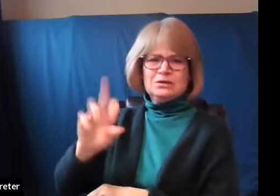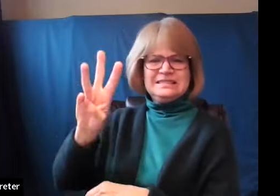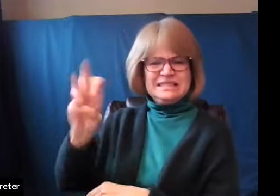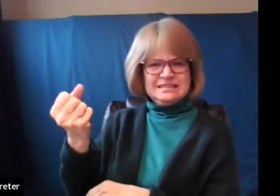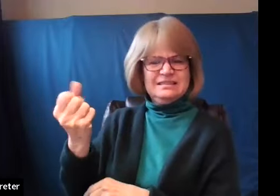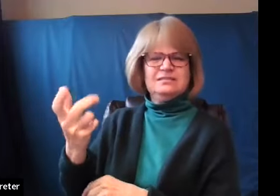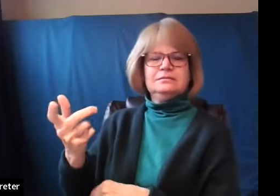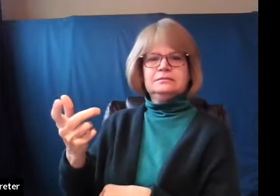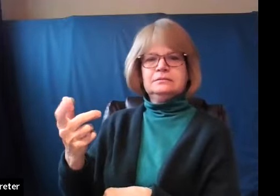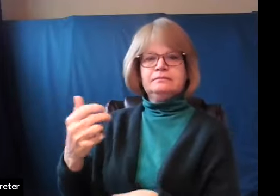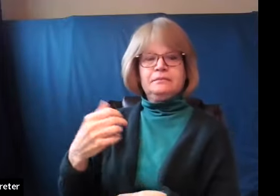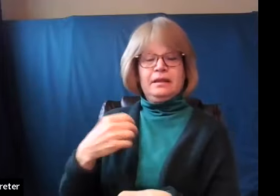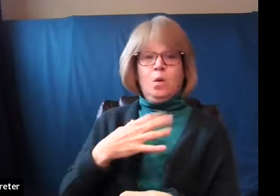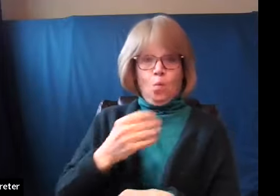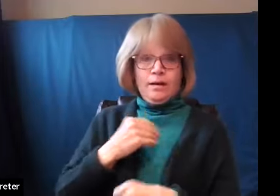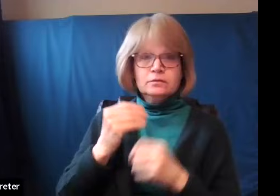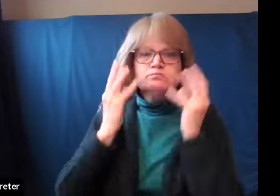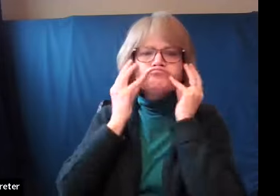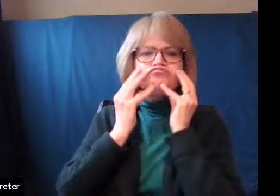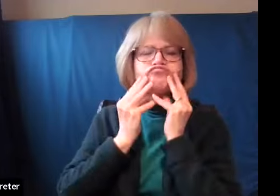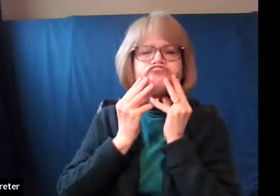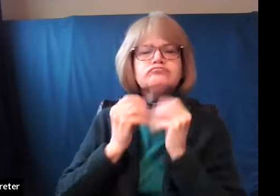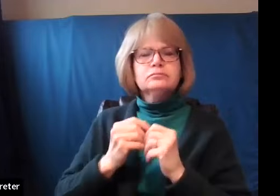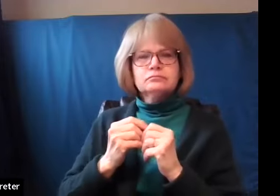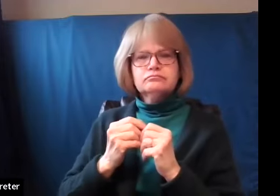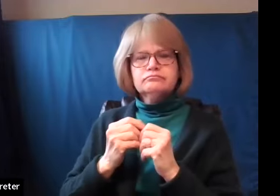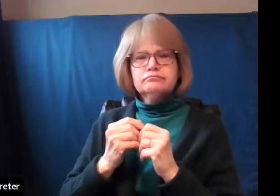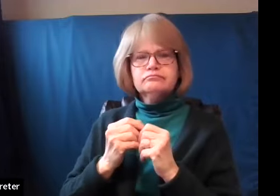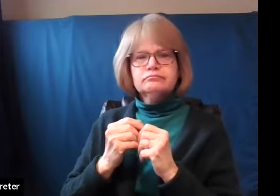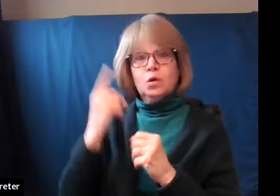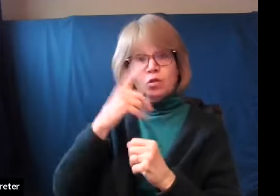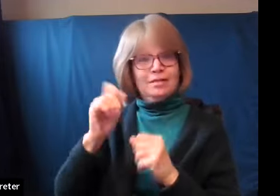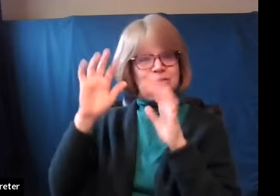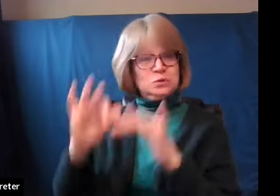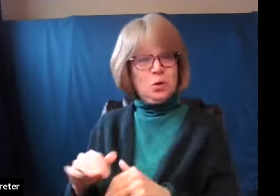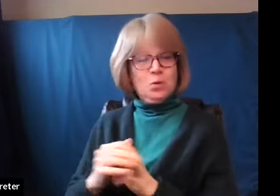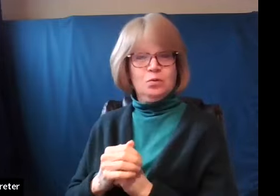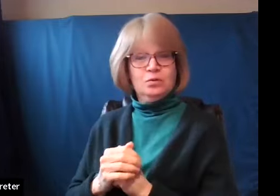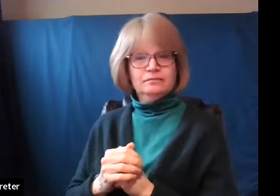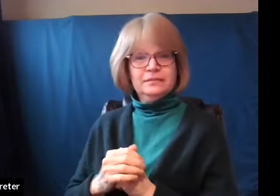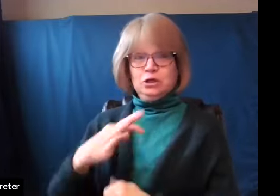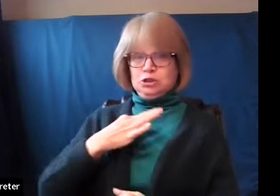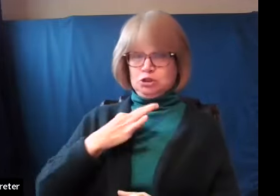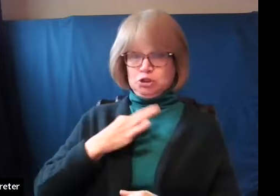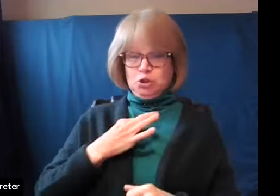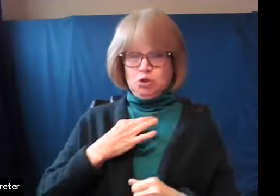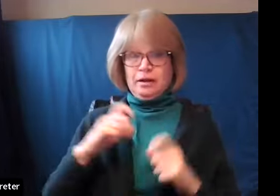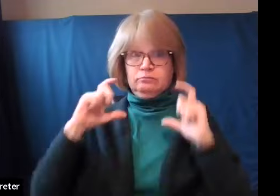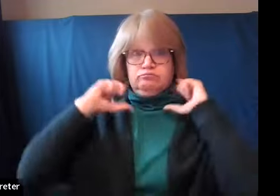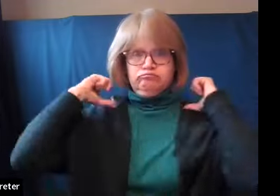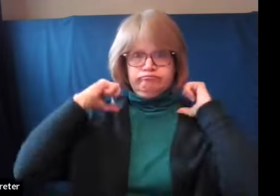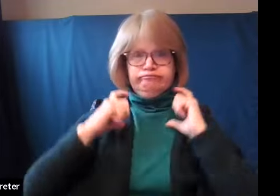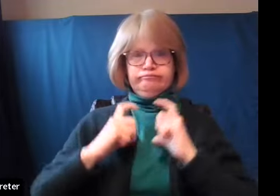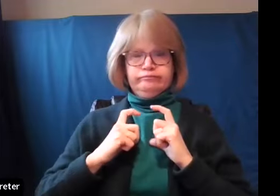A 2-day growth of white whiskers gave the wintry appearance of a fresh coat of snow. His printed shirt with wide collar